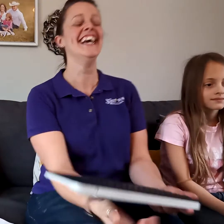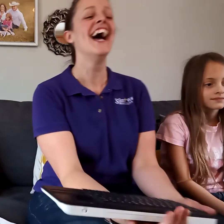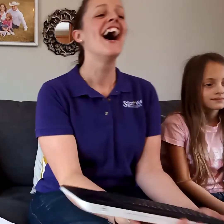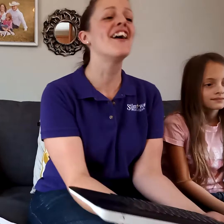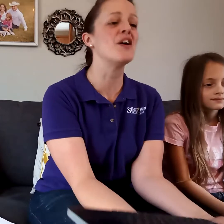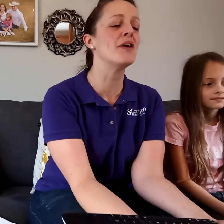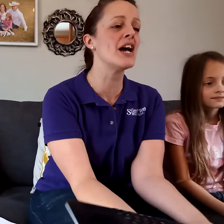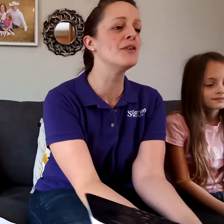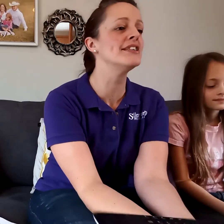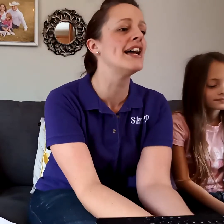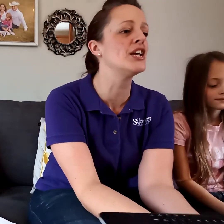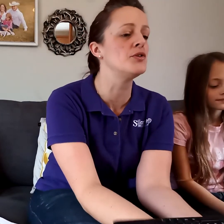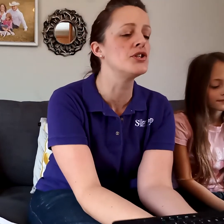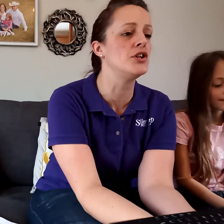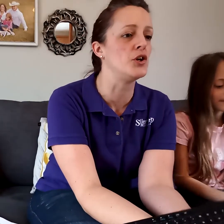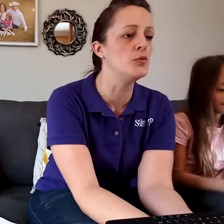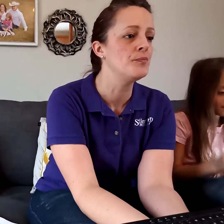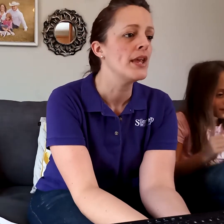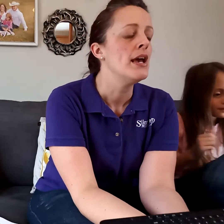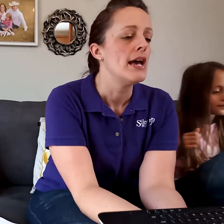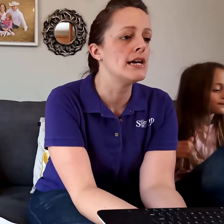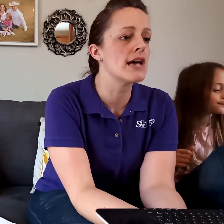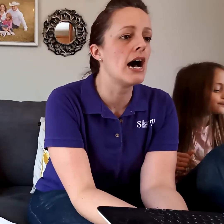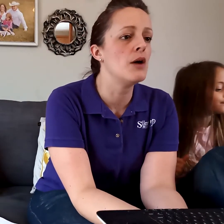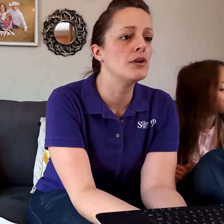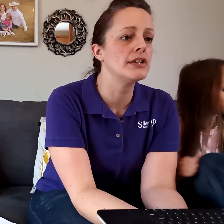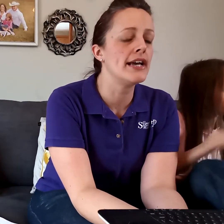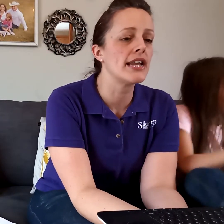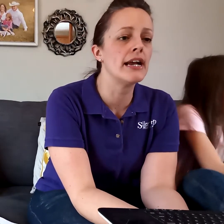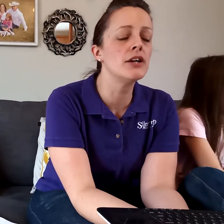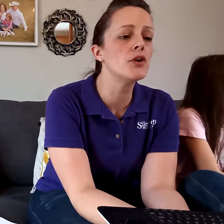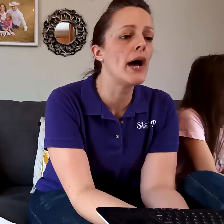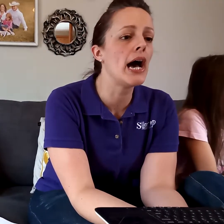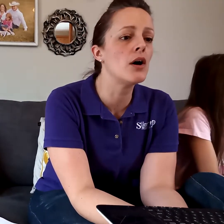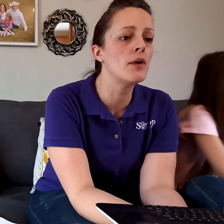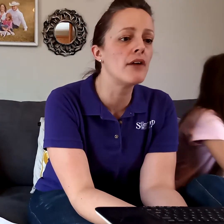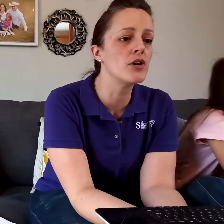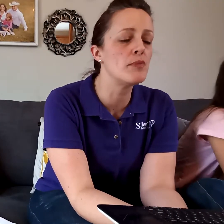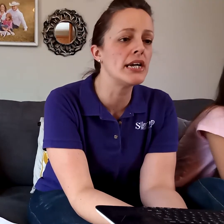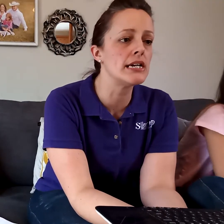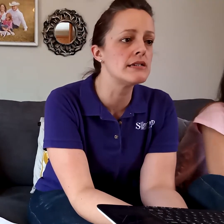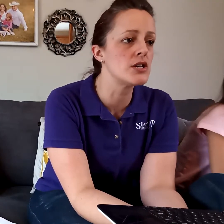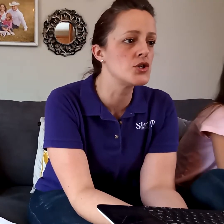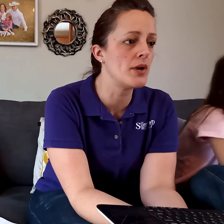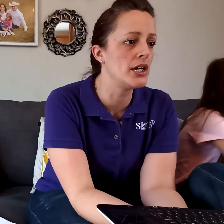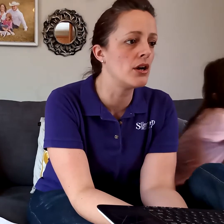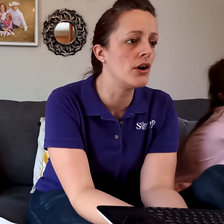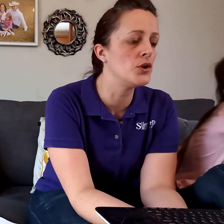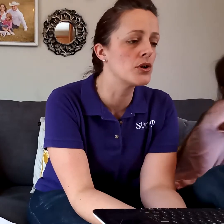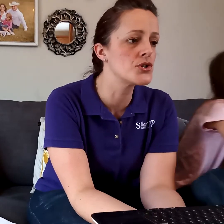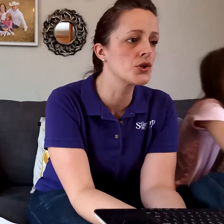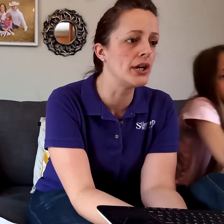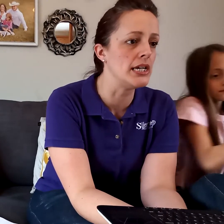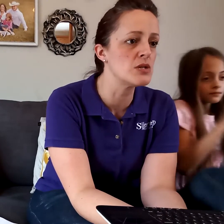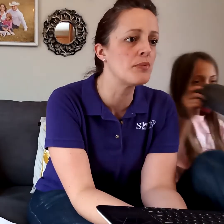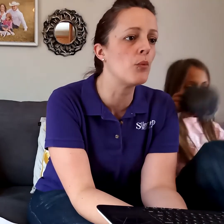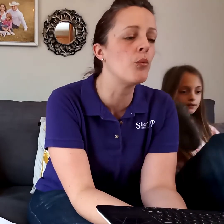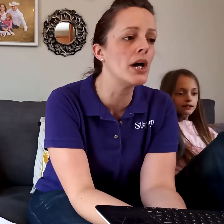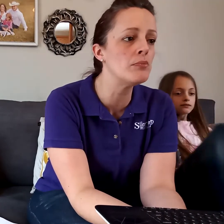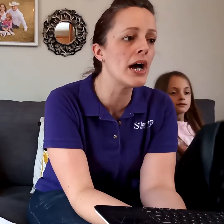All right, what I would like you to do is I would like, and I don't know how everybody is situated on your screens, but one by